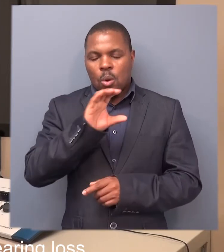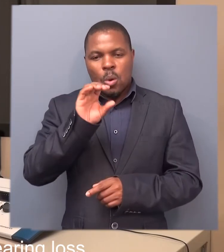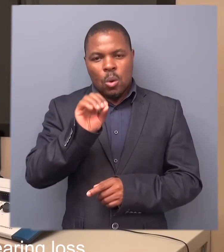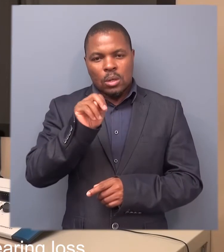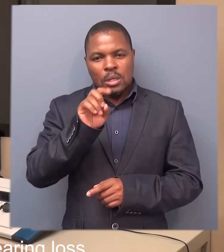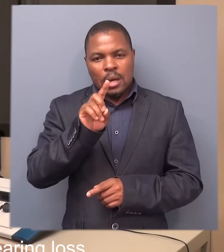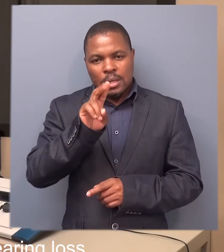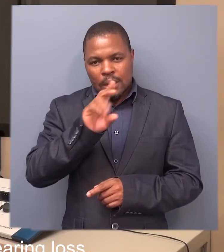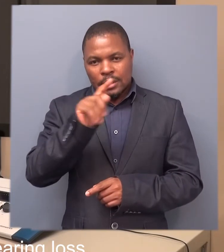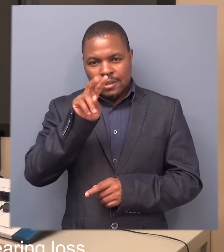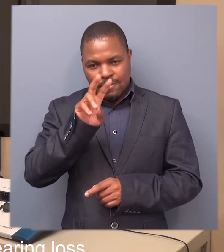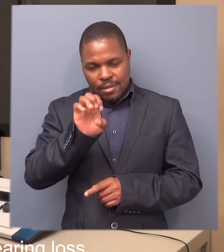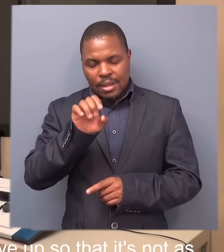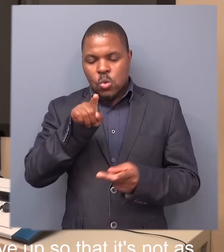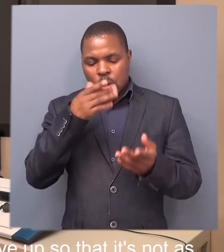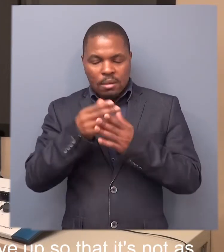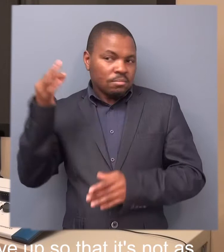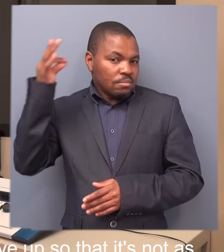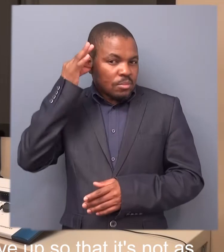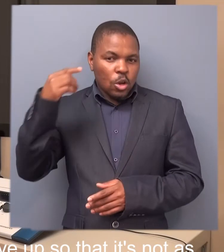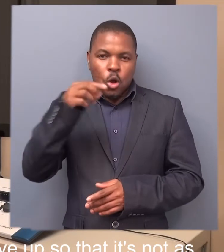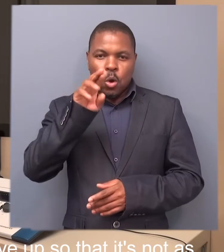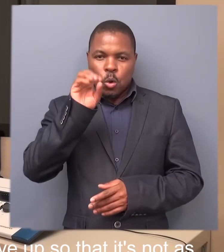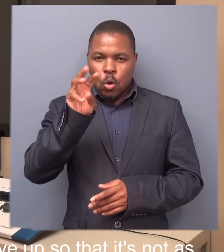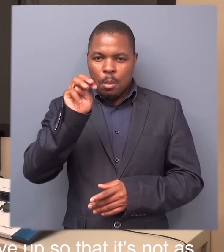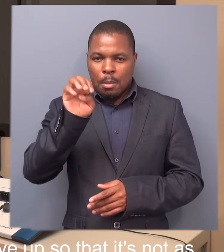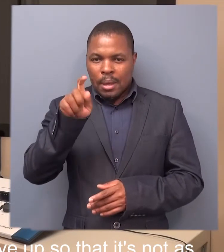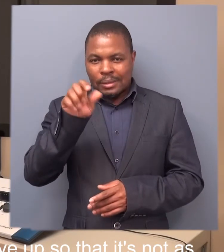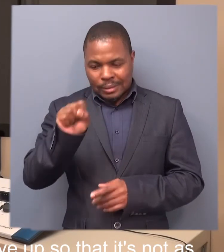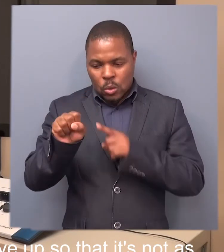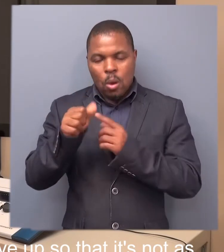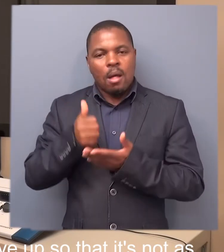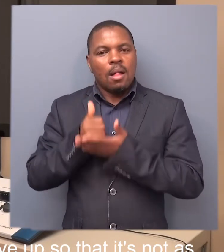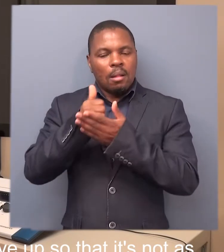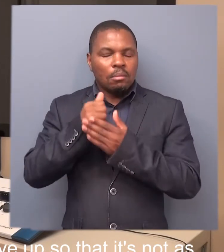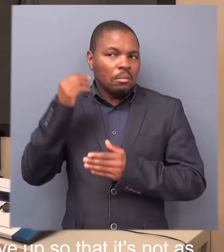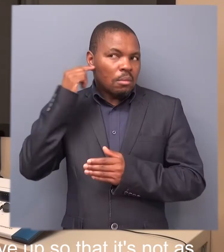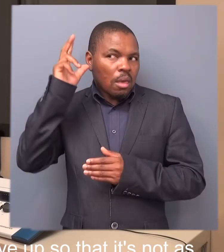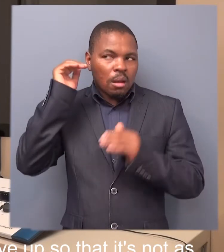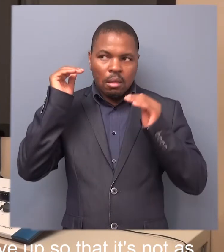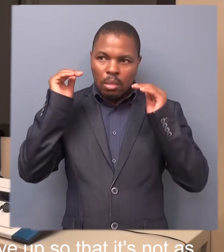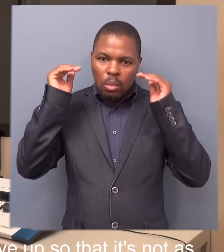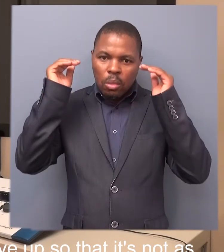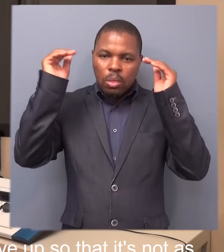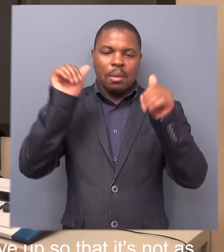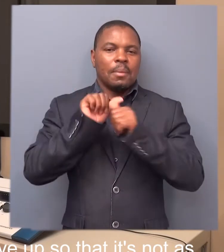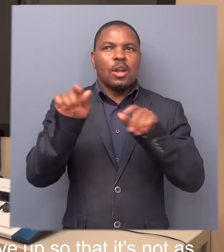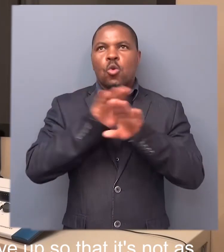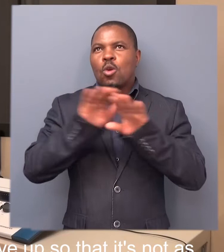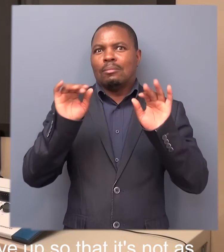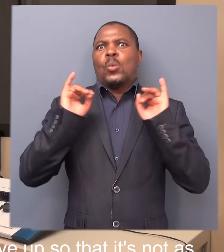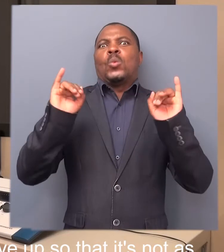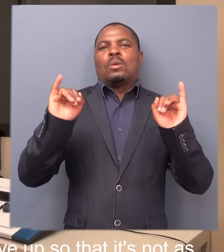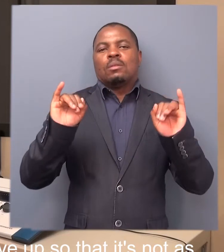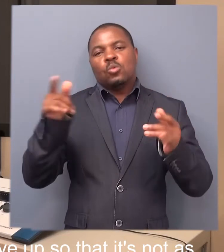loss, we can put in grommets, which will help the hearing levels to move up so that it's not as